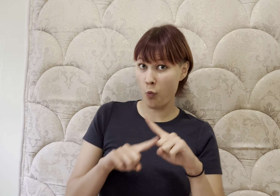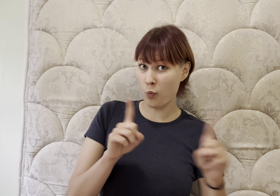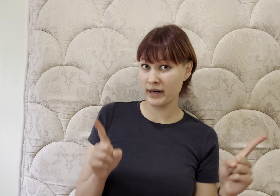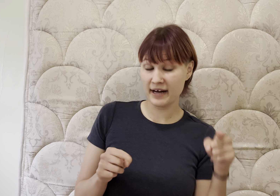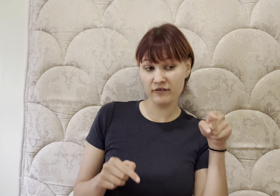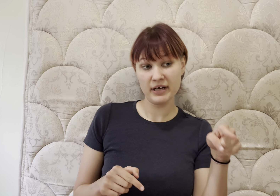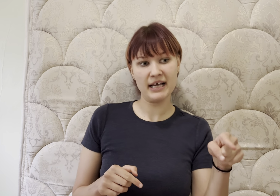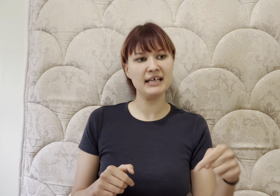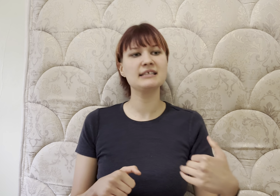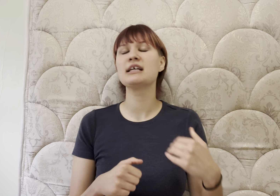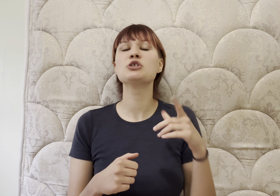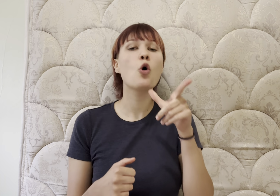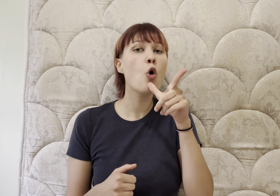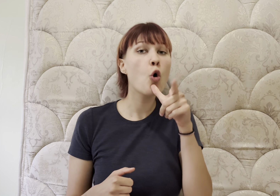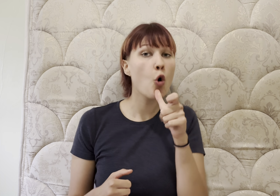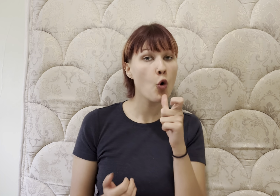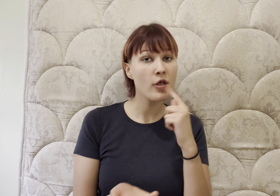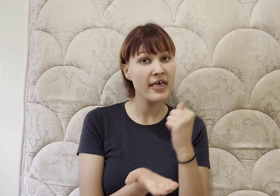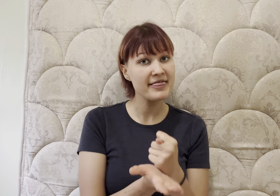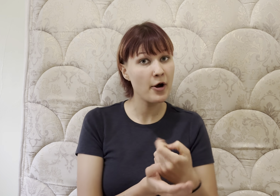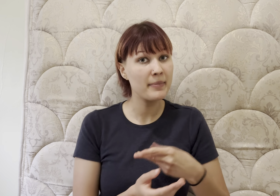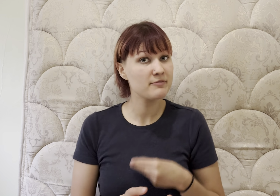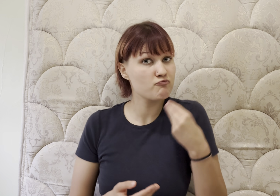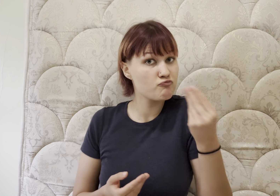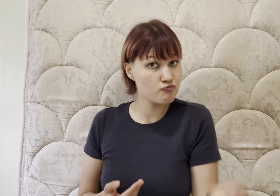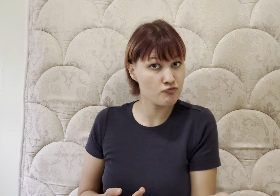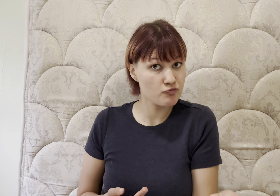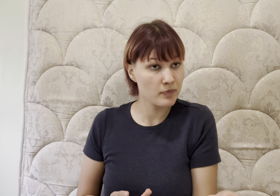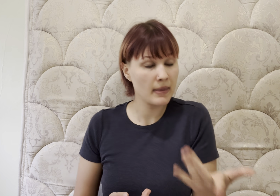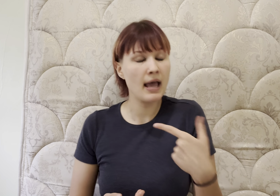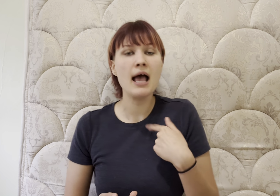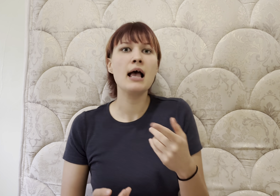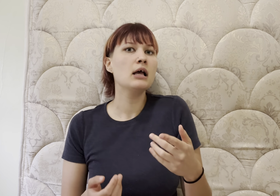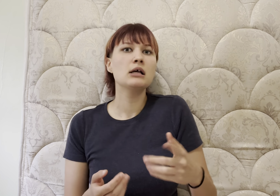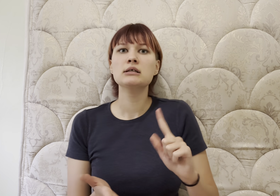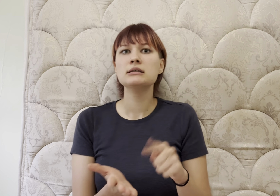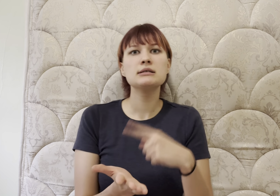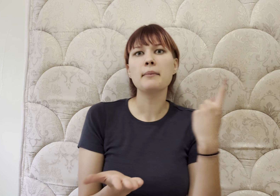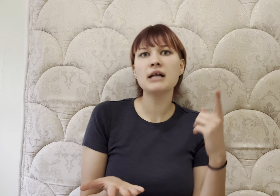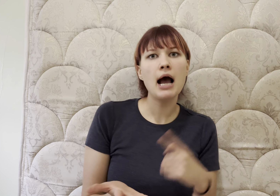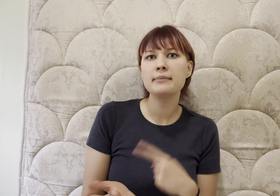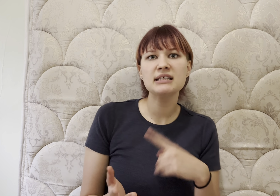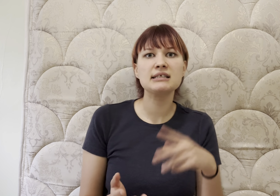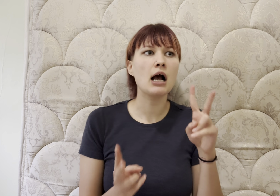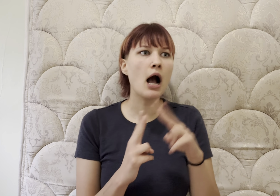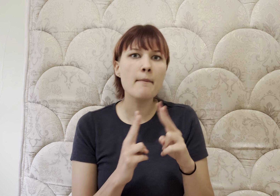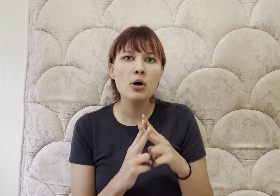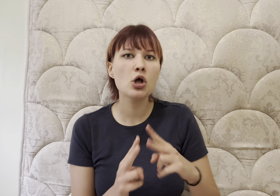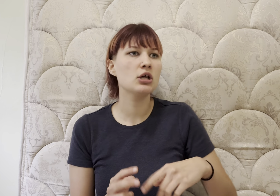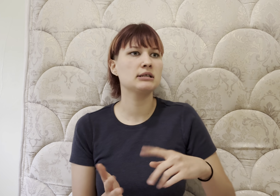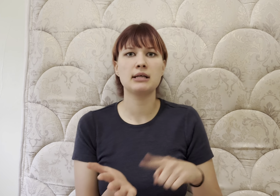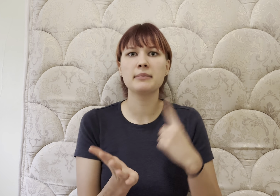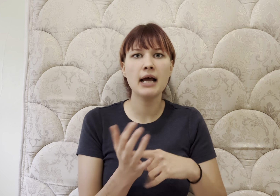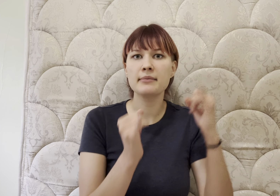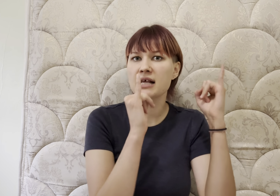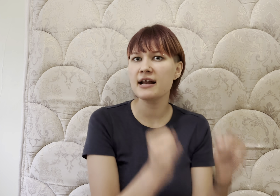to an individual, sometimes it's a couple, sometimes it's a family or group therapy. So that's one way of